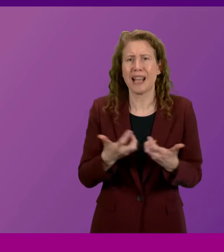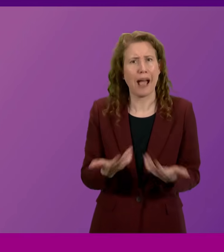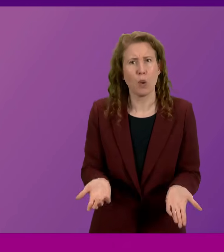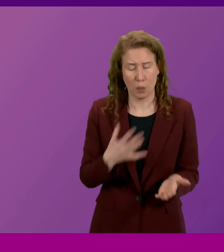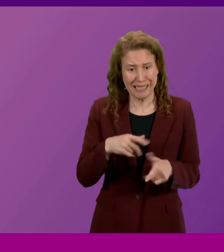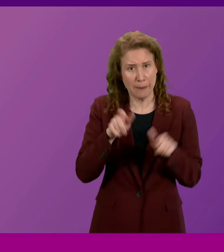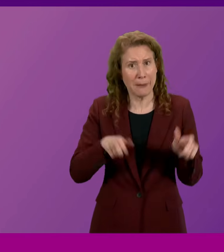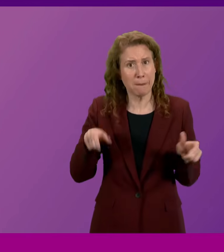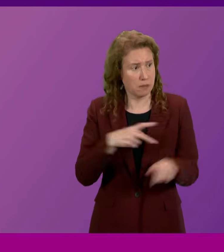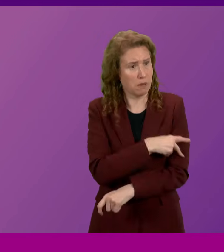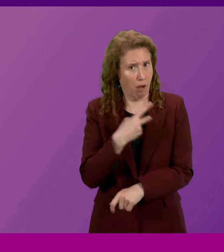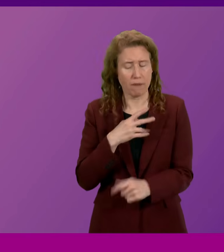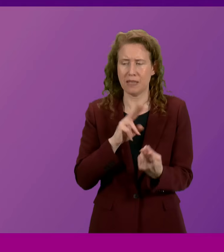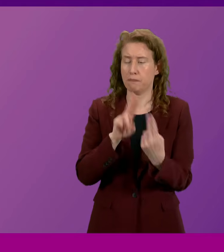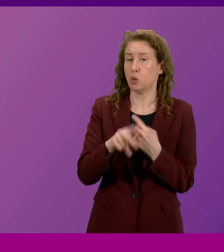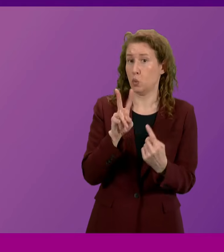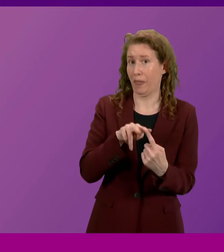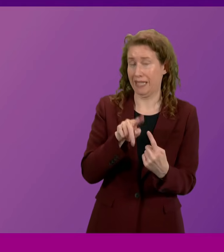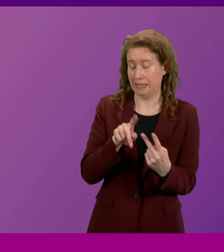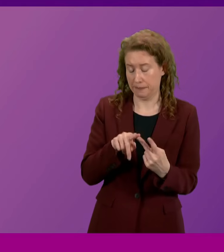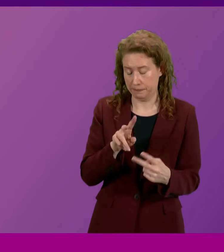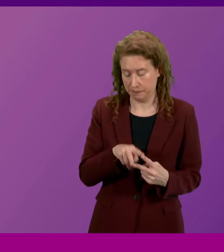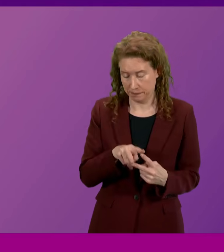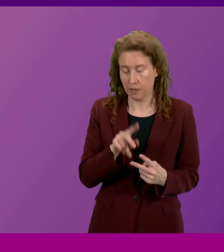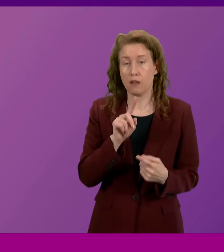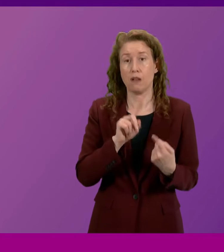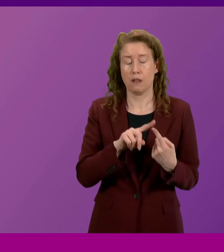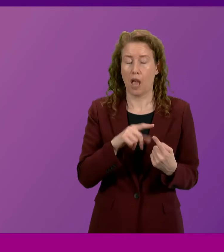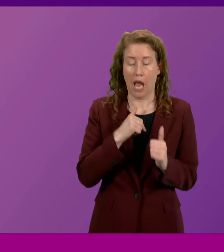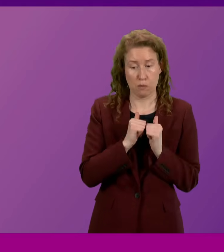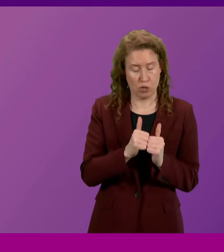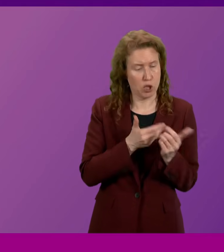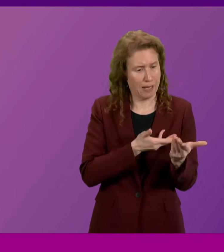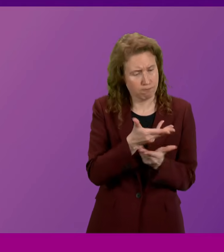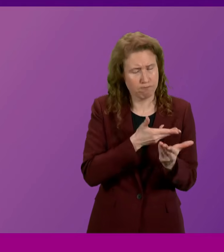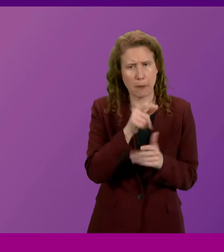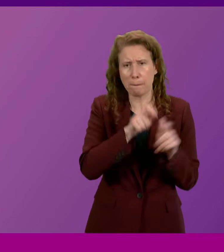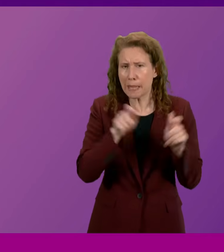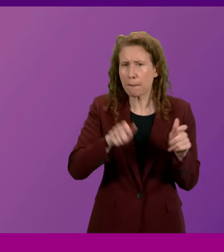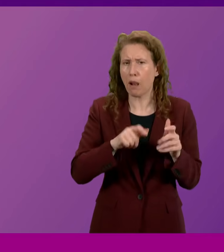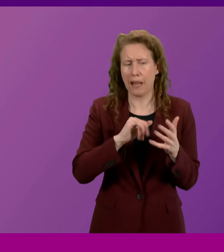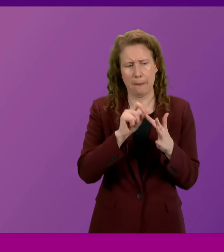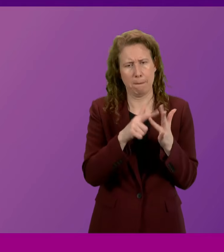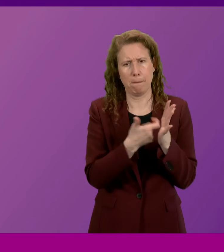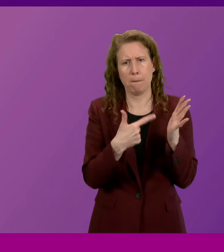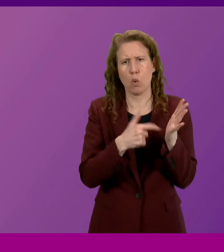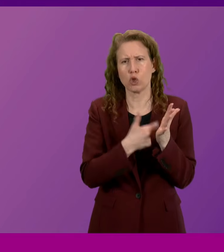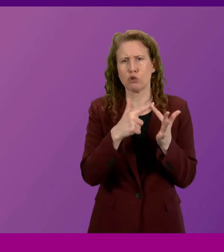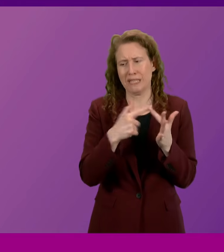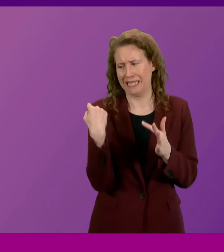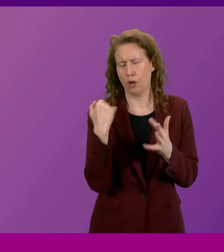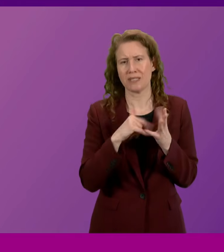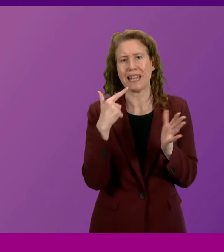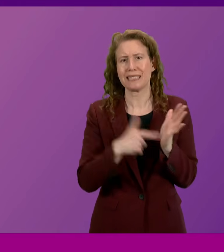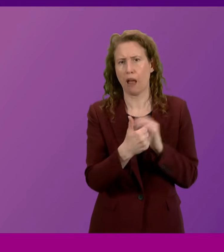say two things to Mr Halcrow-Johnson. First of all, I appreciate the engagement I had with members of the public in Portree about this issue on